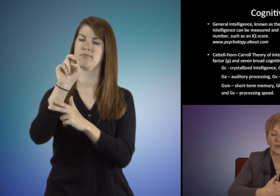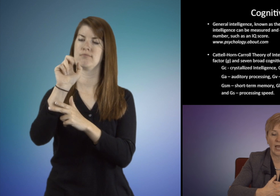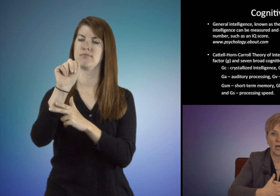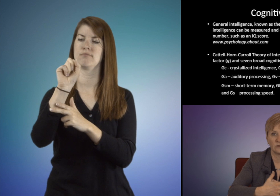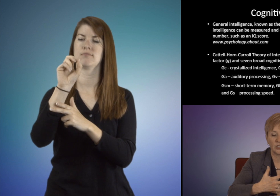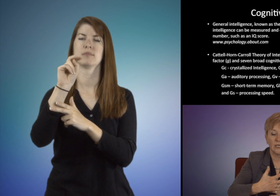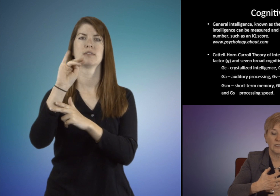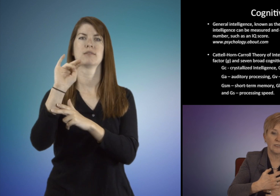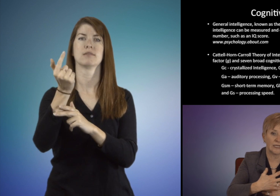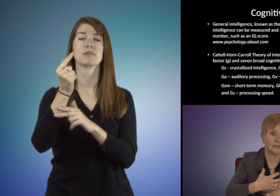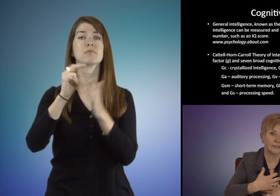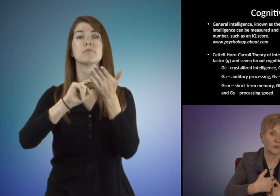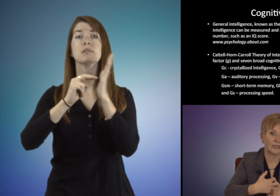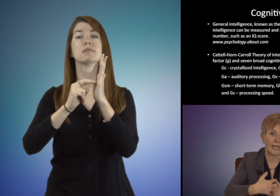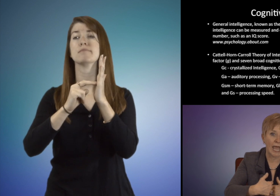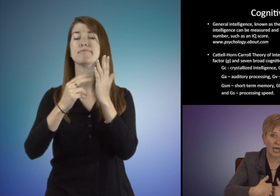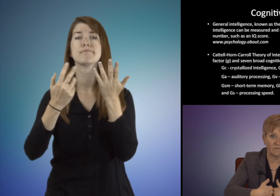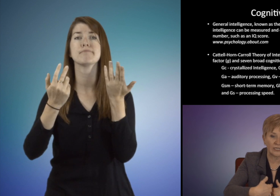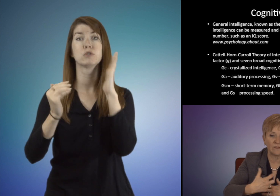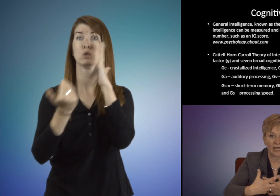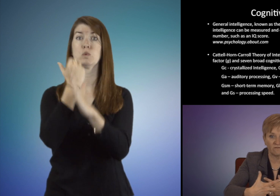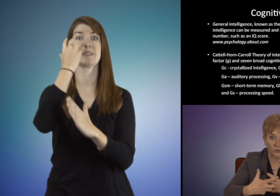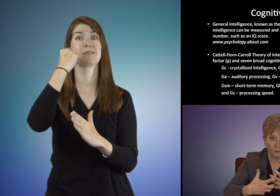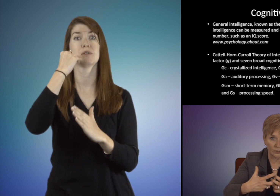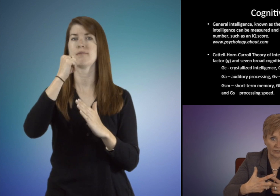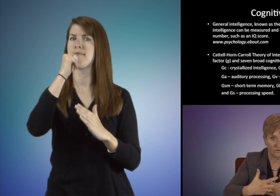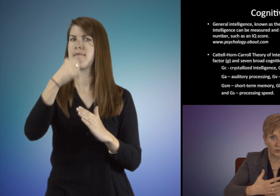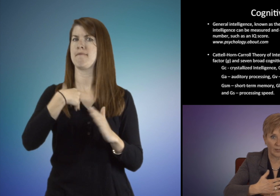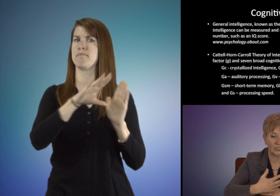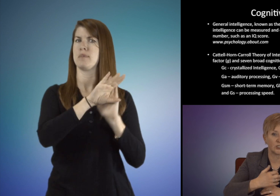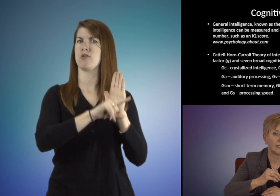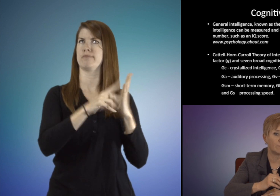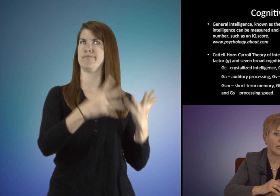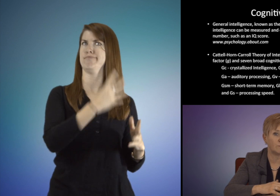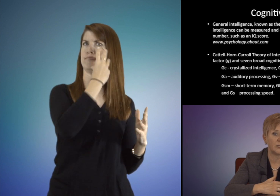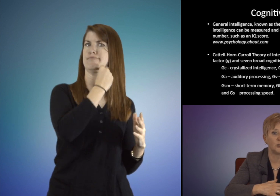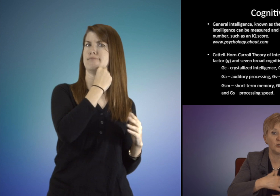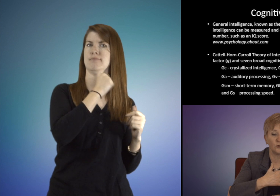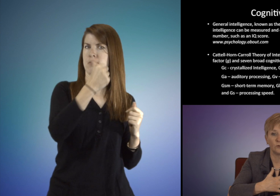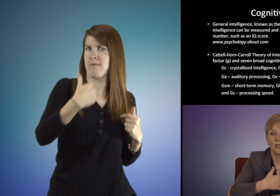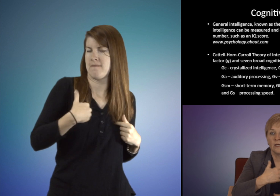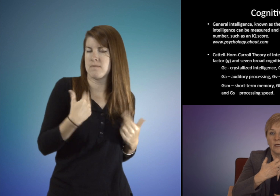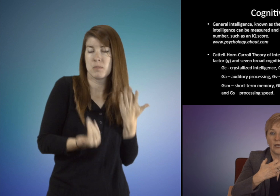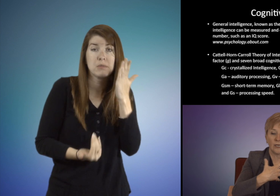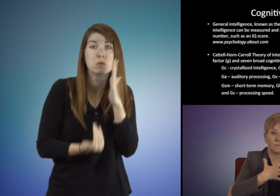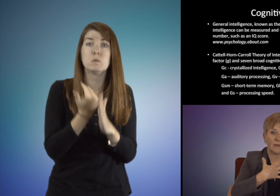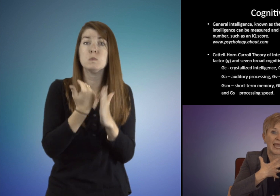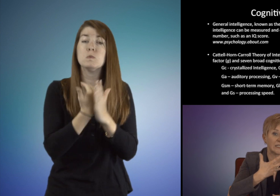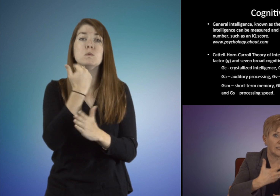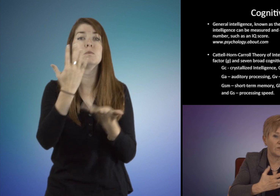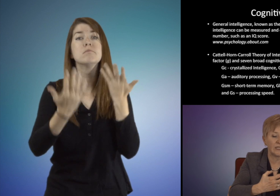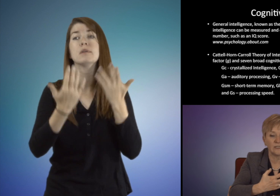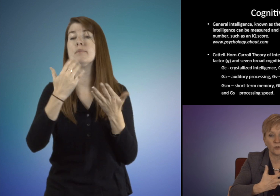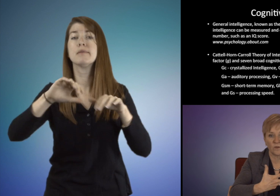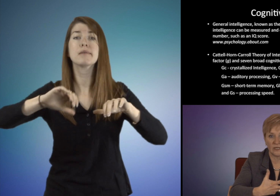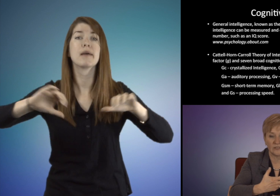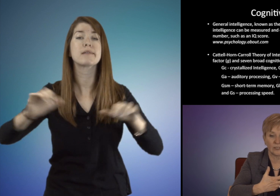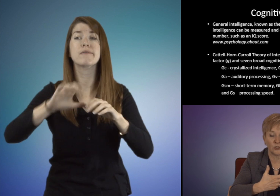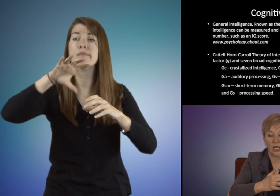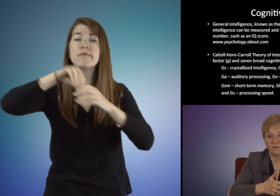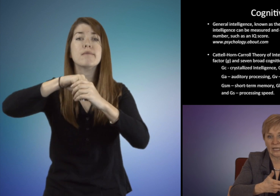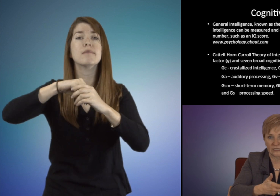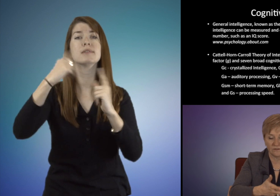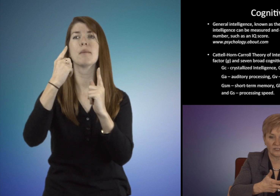solve without necessarily having that verbal information. It might be new activities or